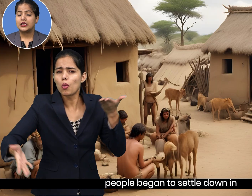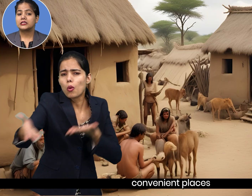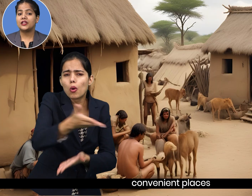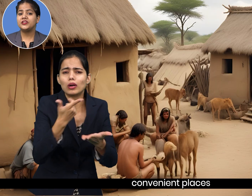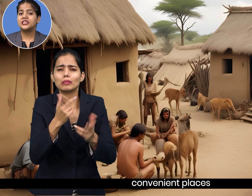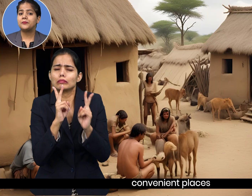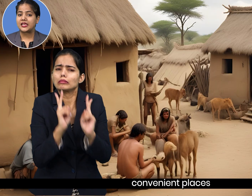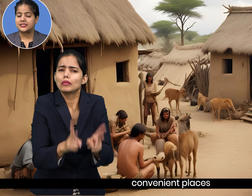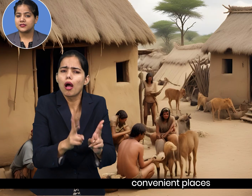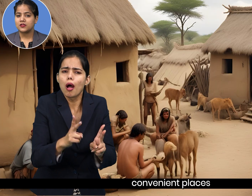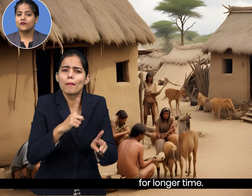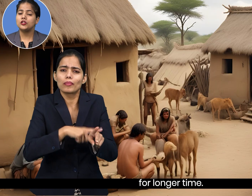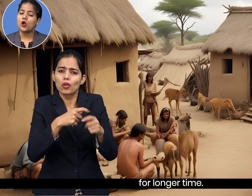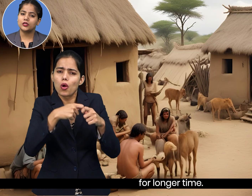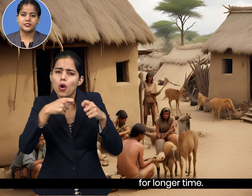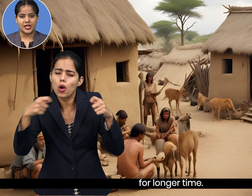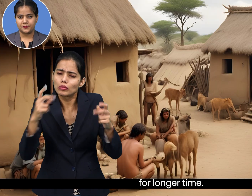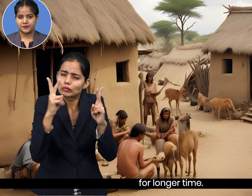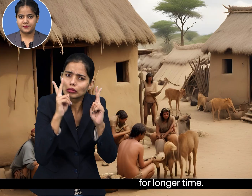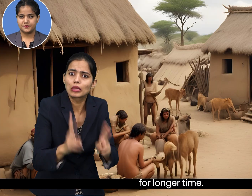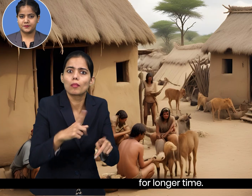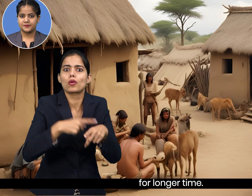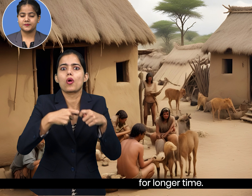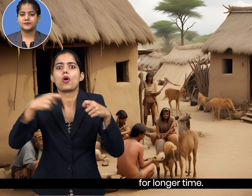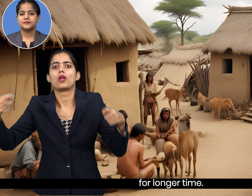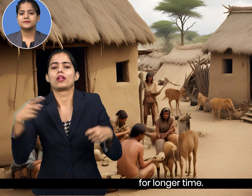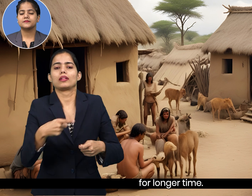in convenient places for longer time.